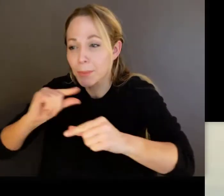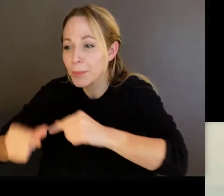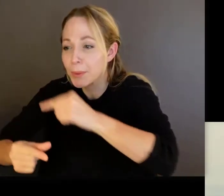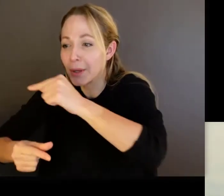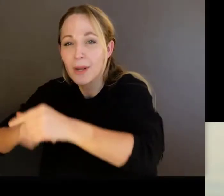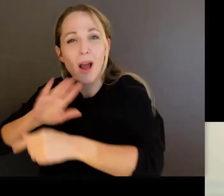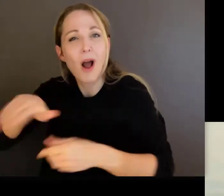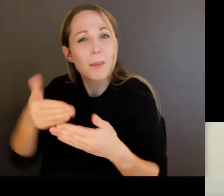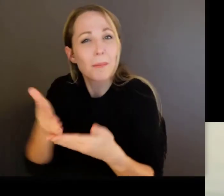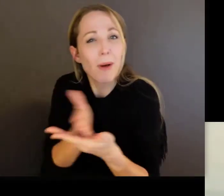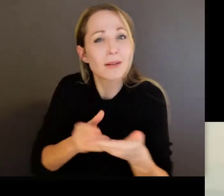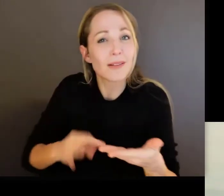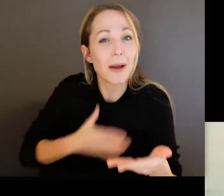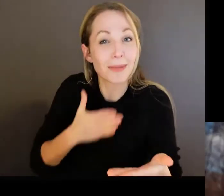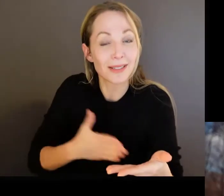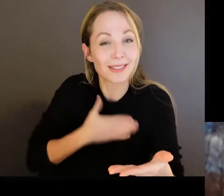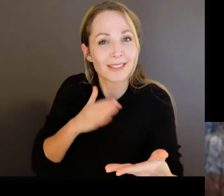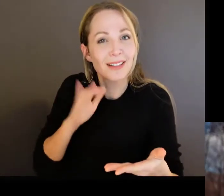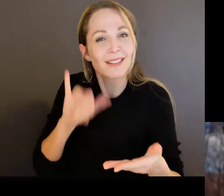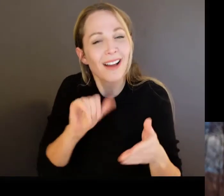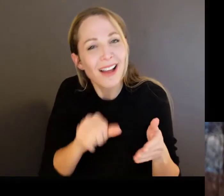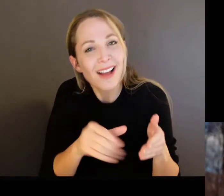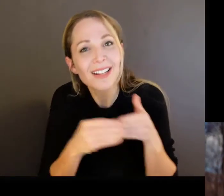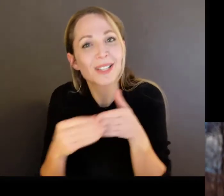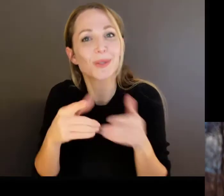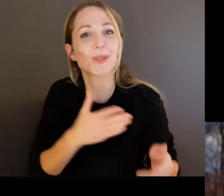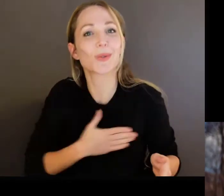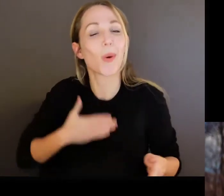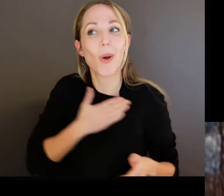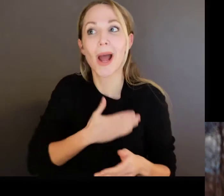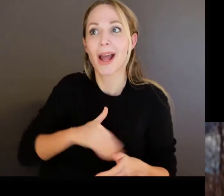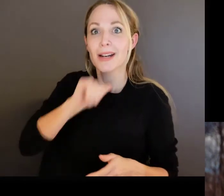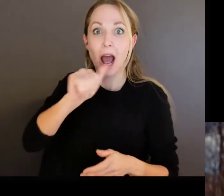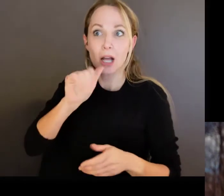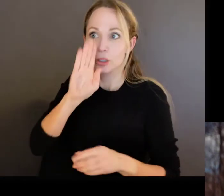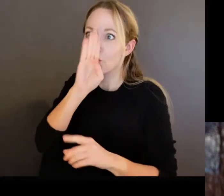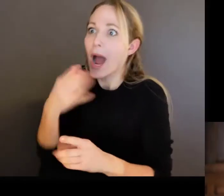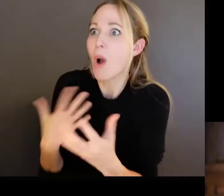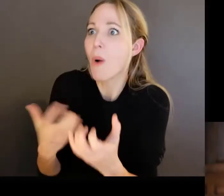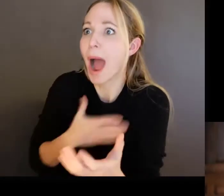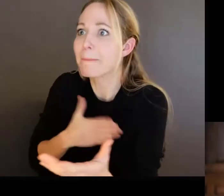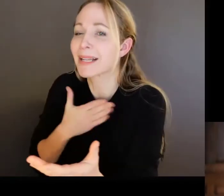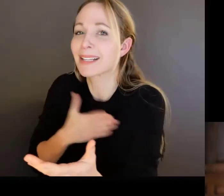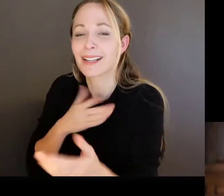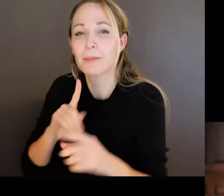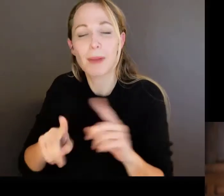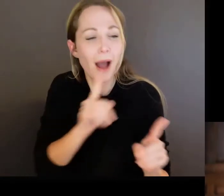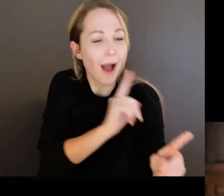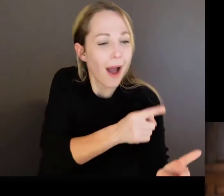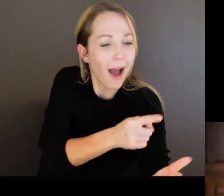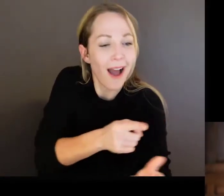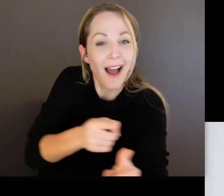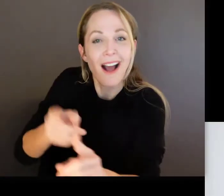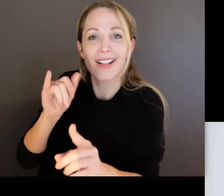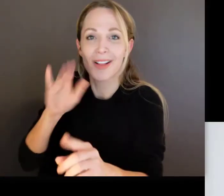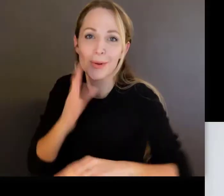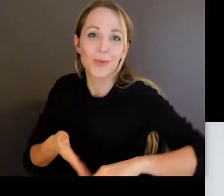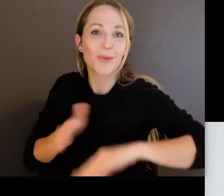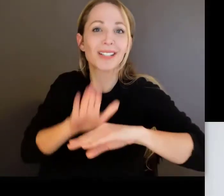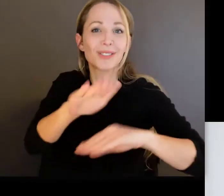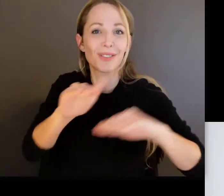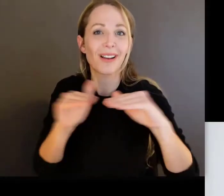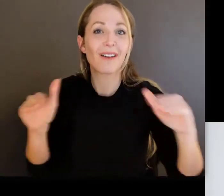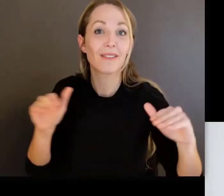us to enjoy the indirect pursuit of happiness and by extension, to raise our overall levels